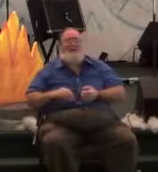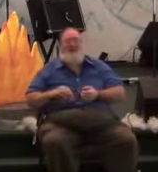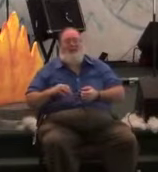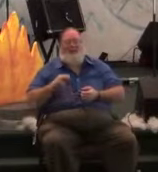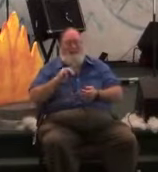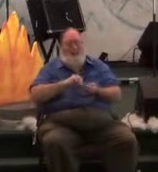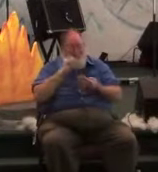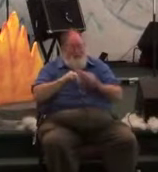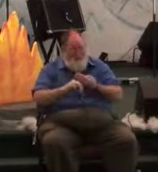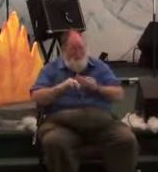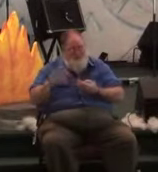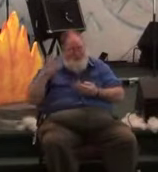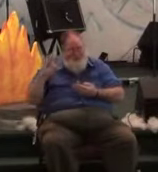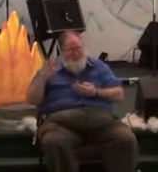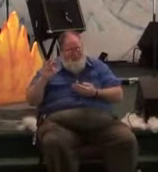Okay.